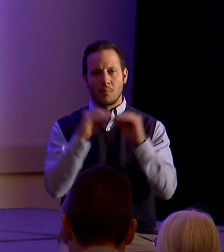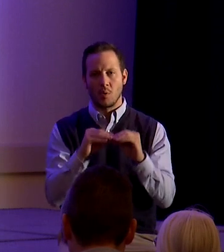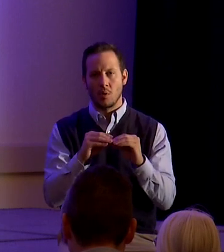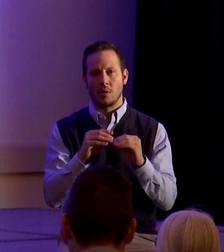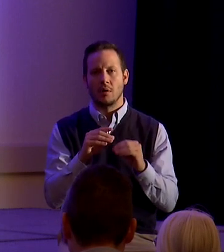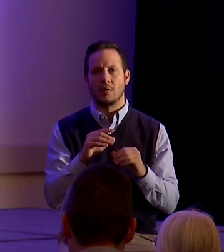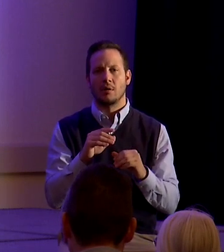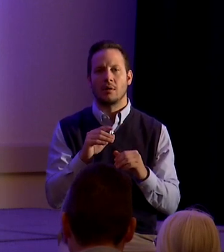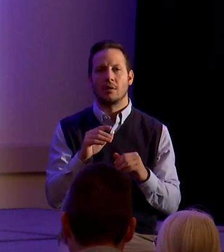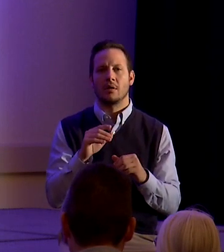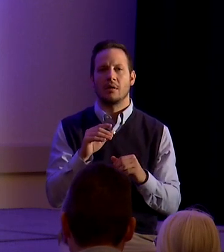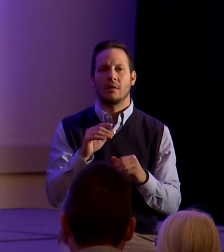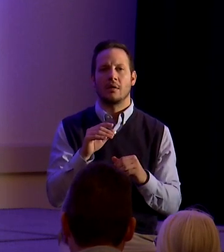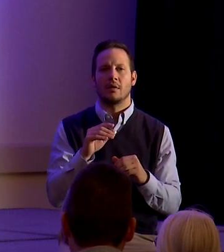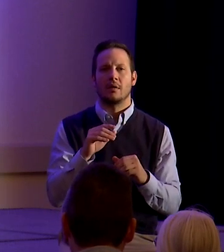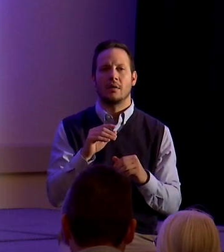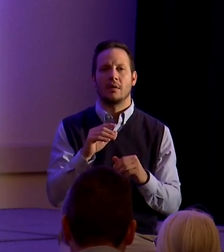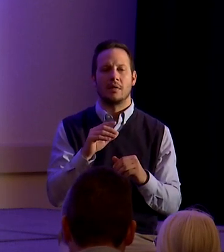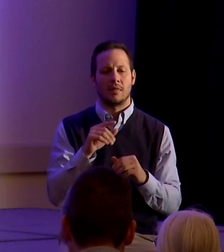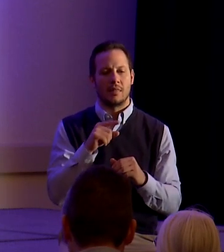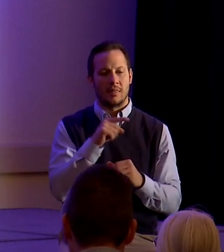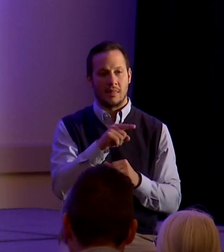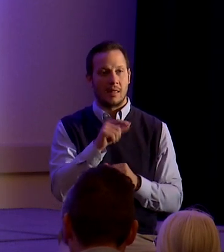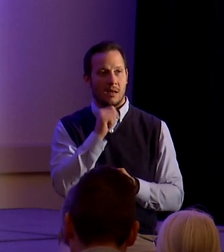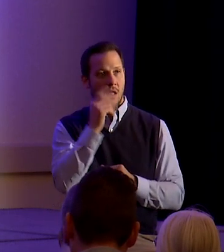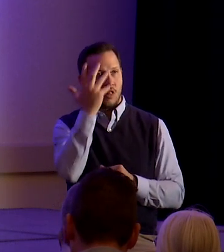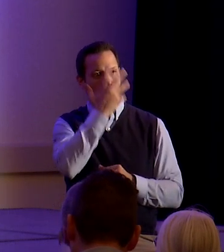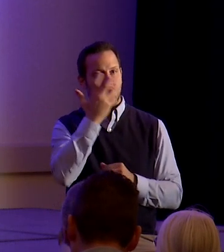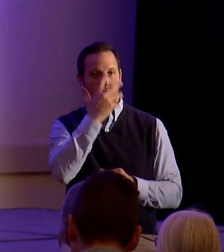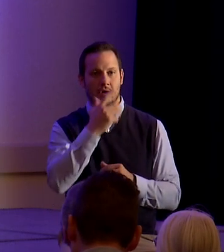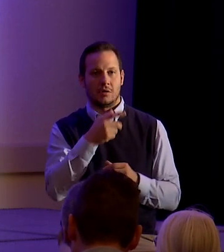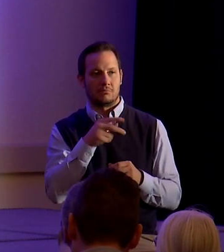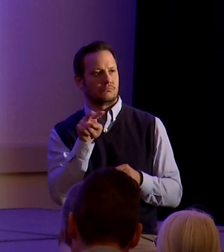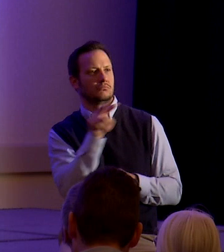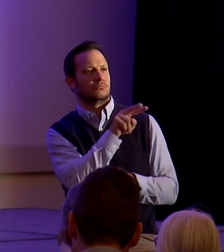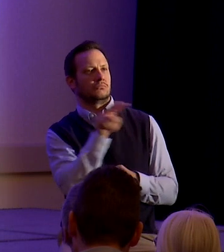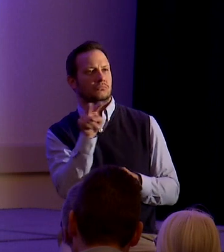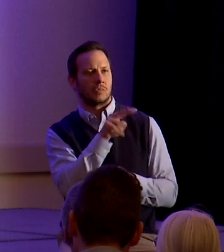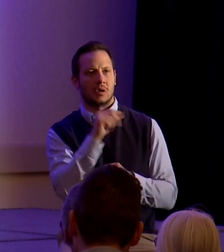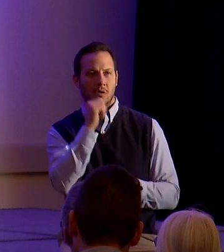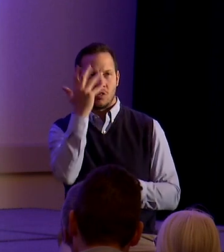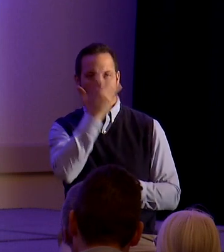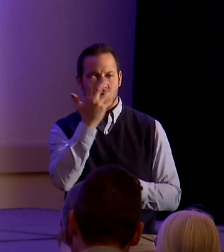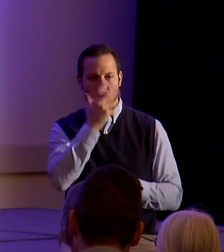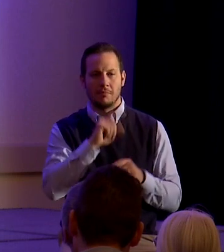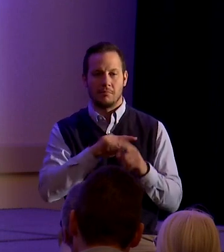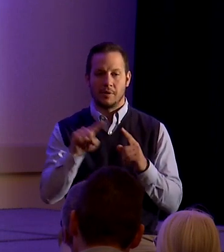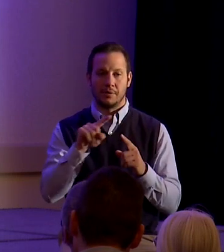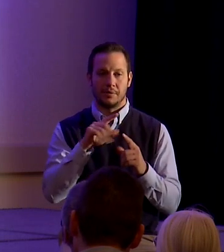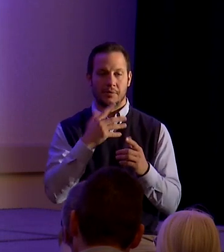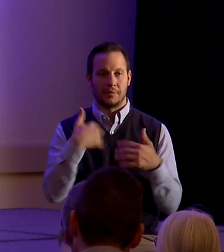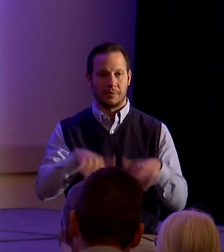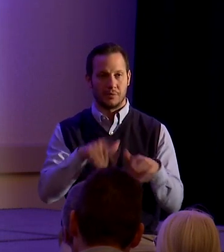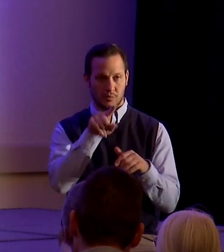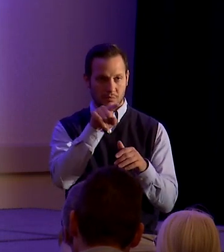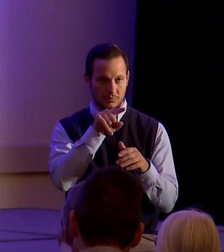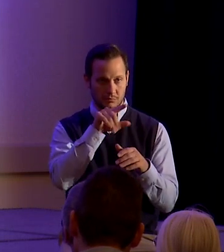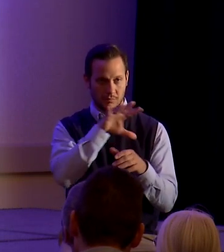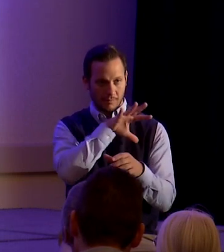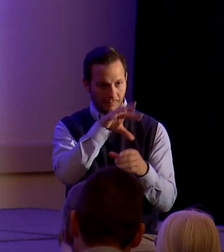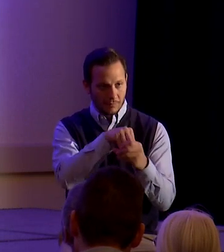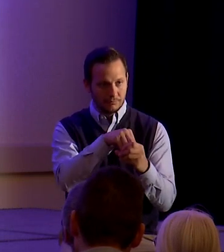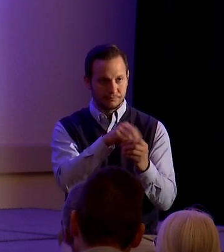are even more fundamentalist than them. They don't look like it on the outside, But the more involved you get, the more they teach